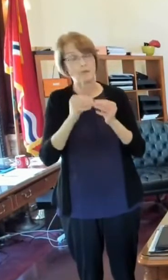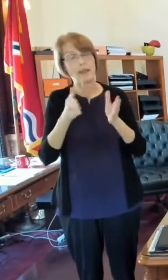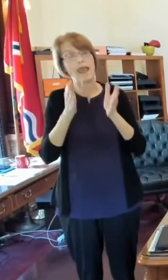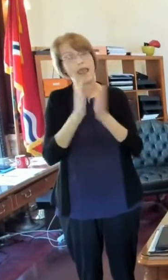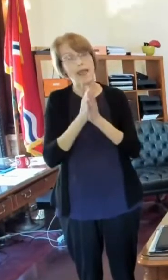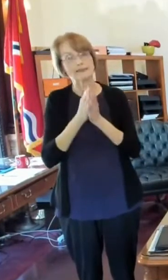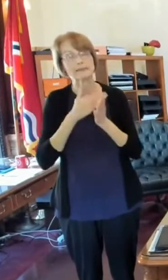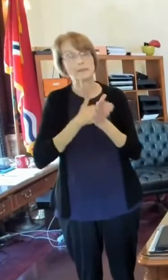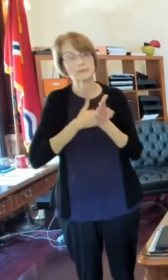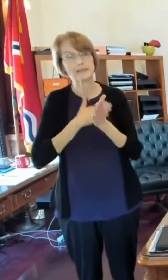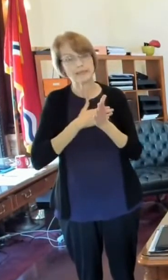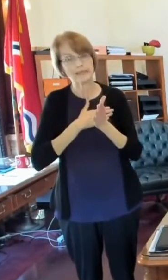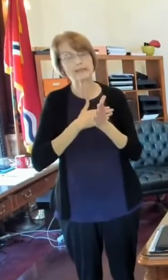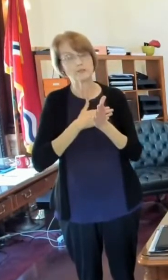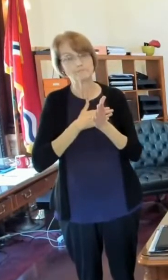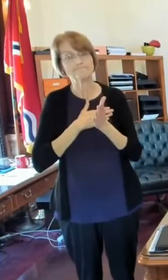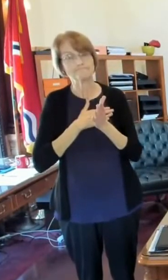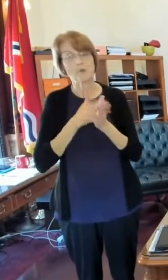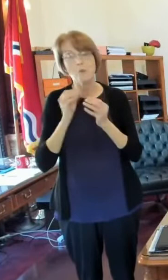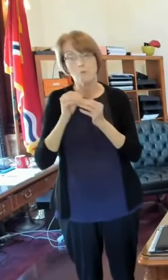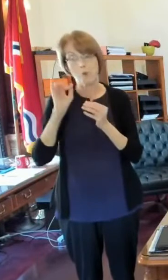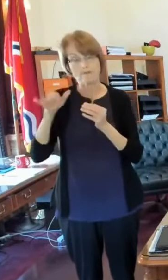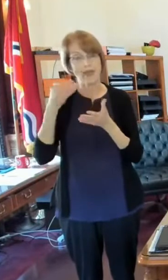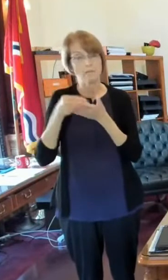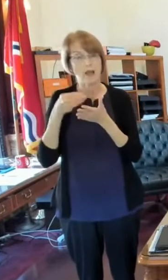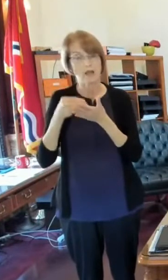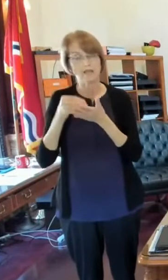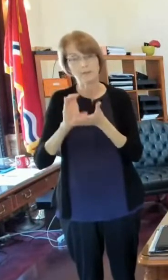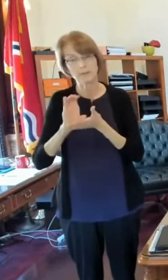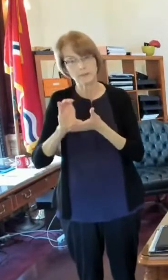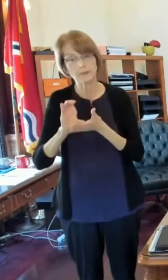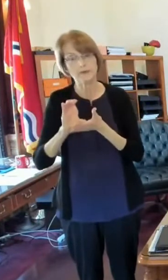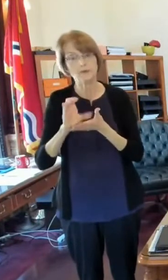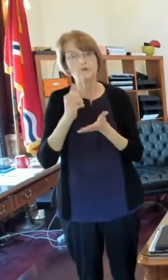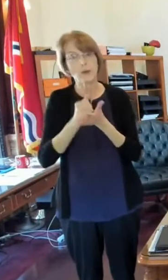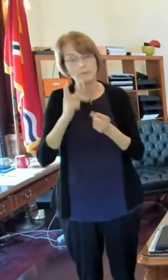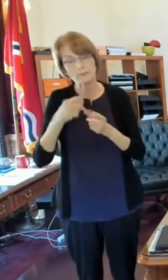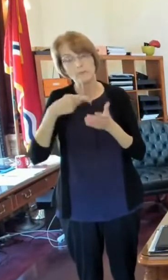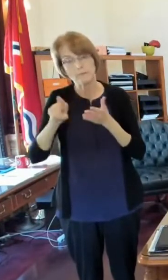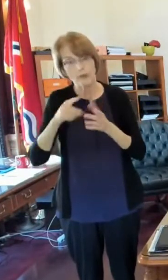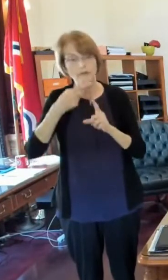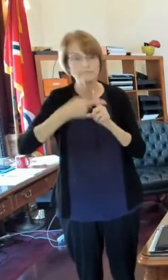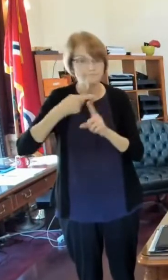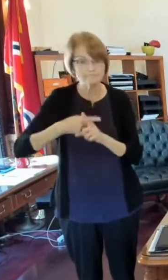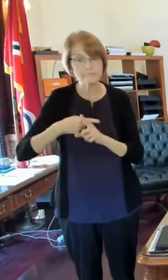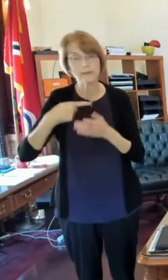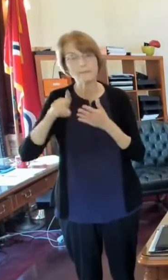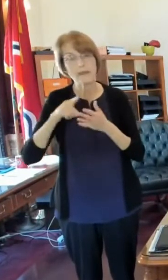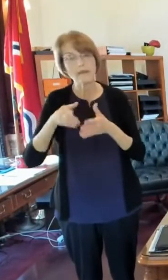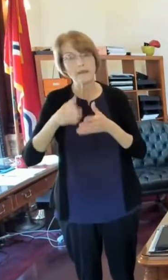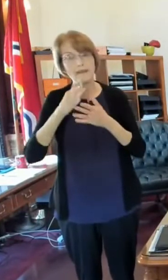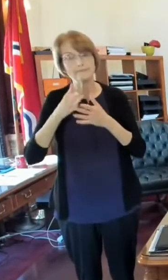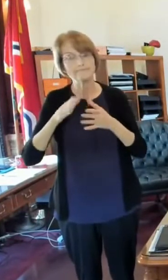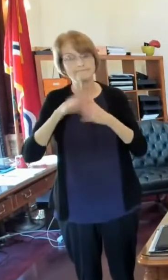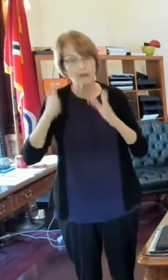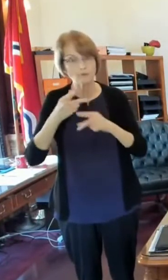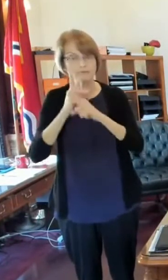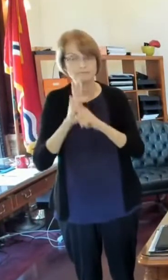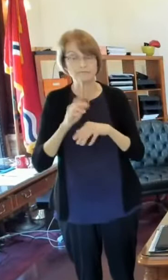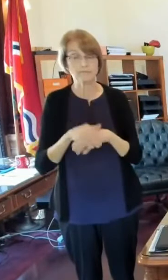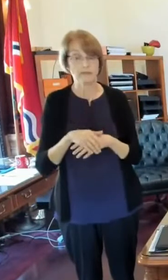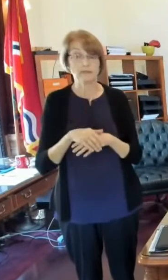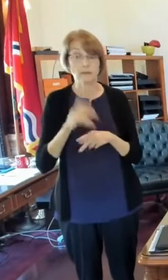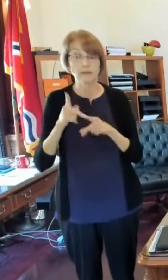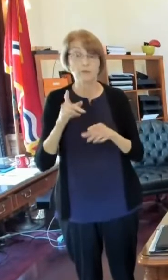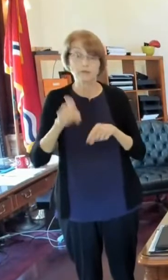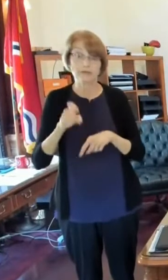allocate a little more of that towards the mortgage and rental assistance, because that seems to be where the real need is right now.